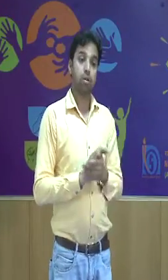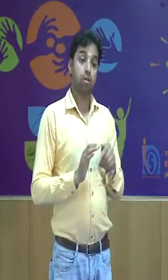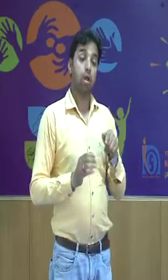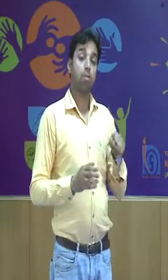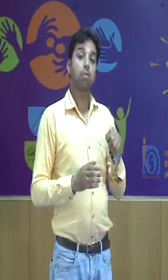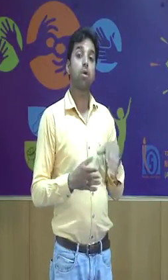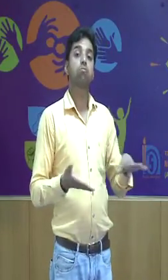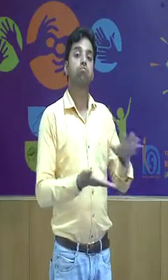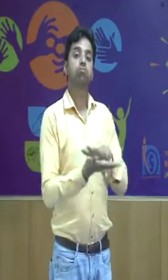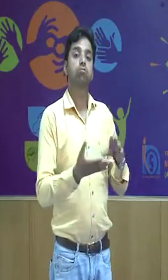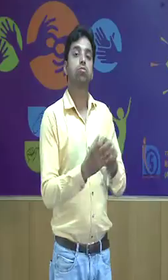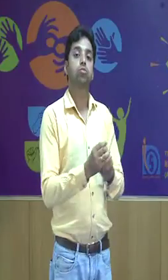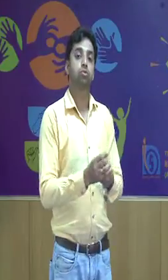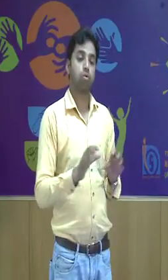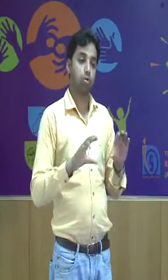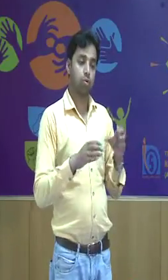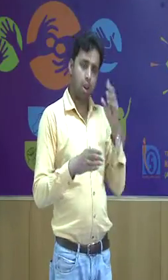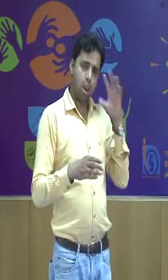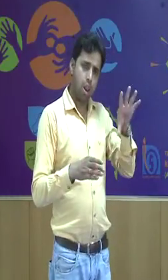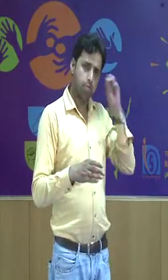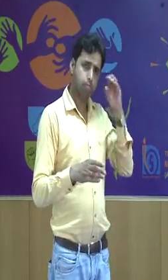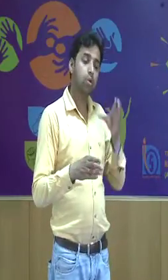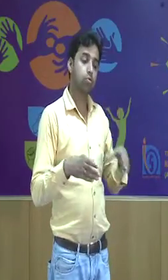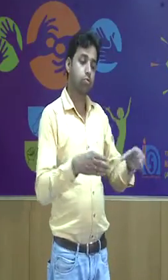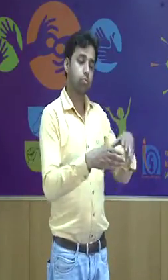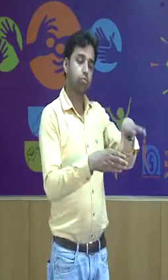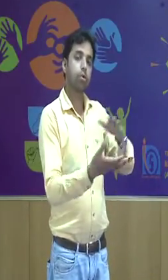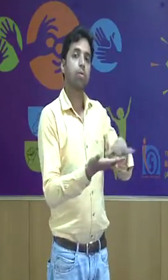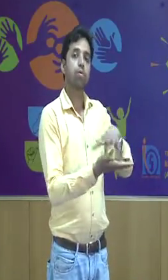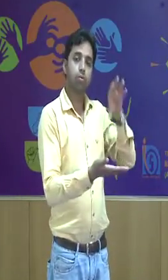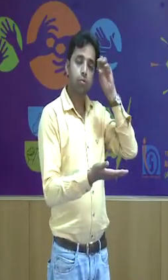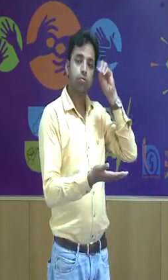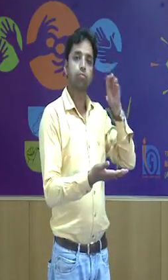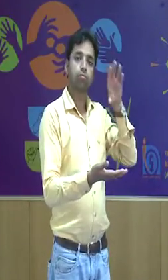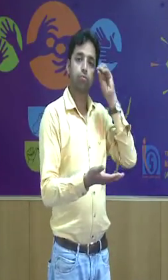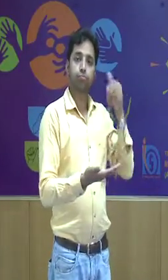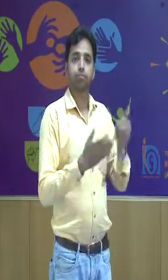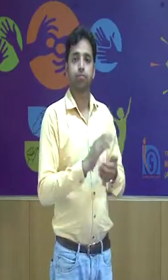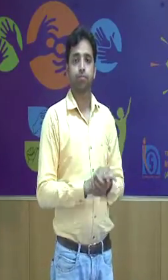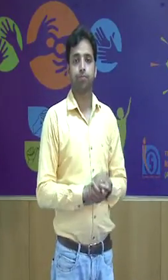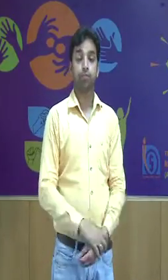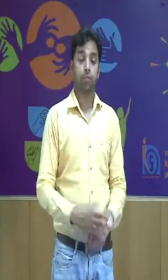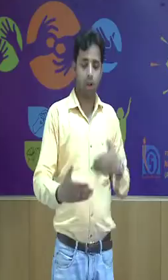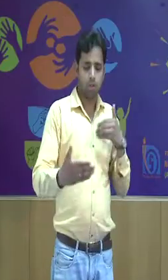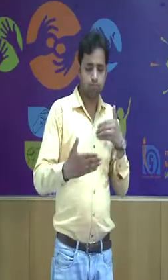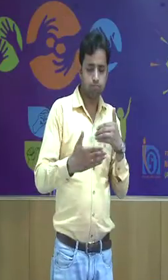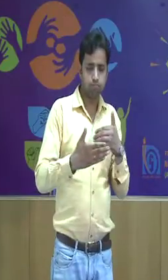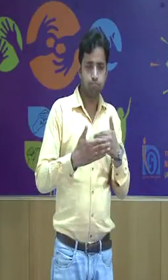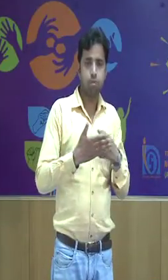Thus, we learn that family is the basic unit of society. The close relation